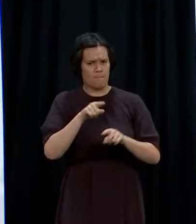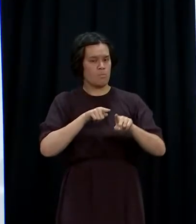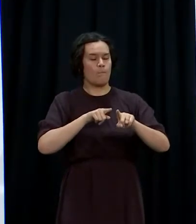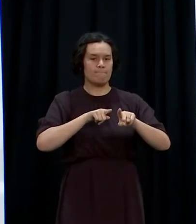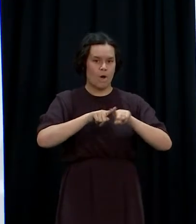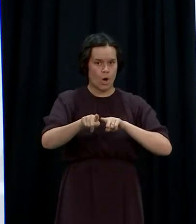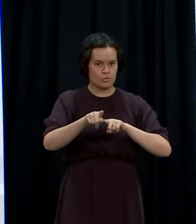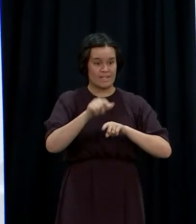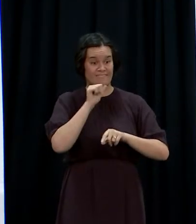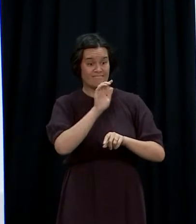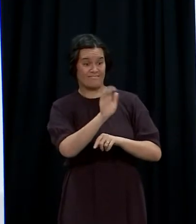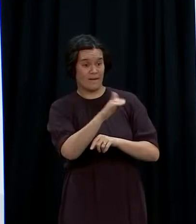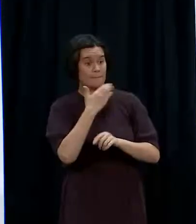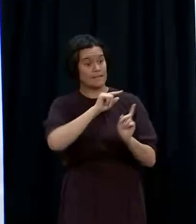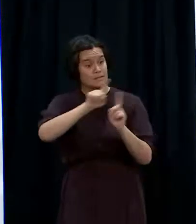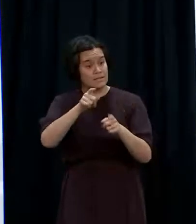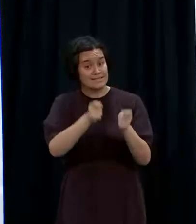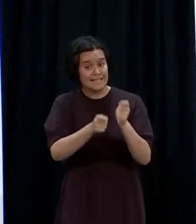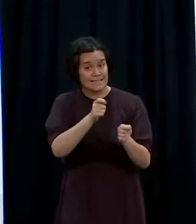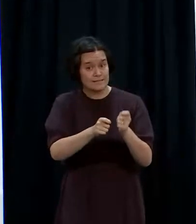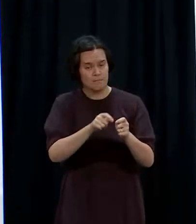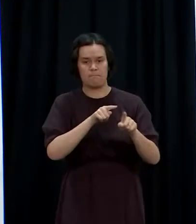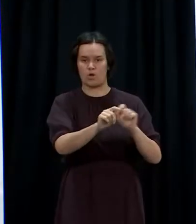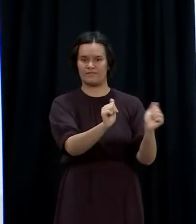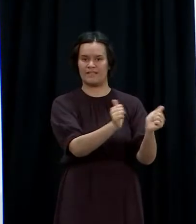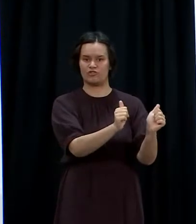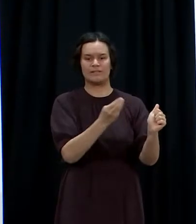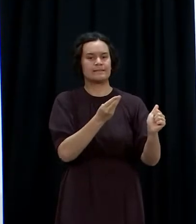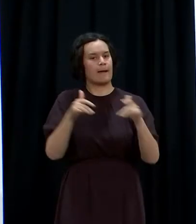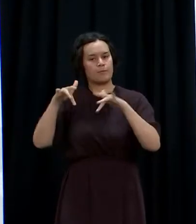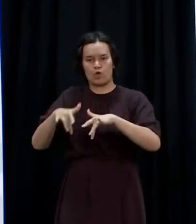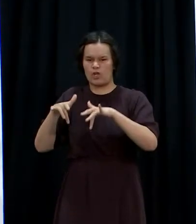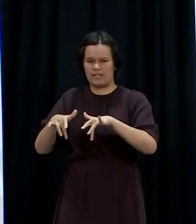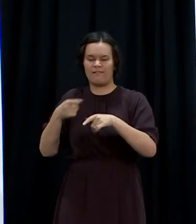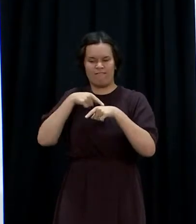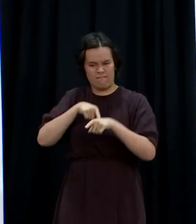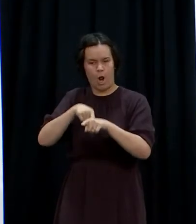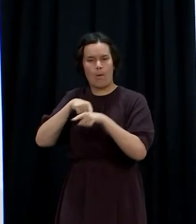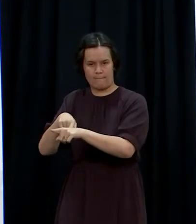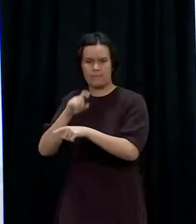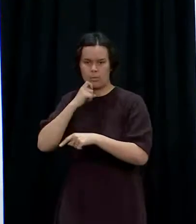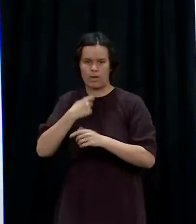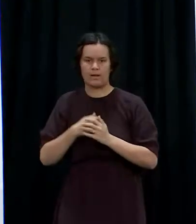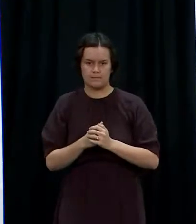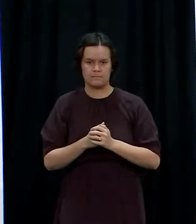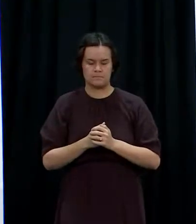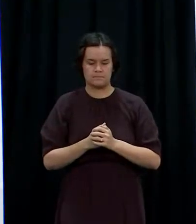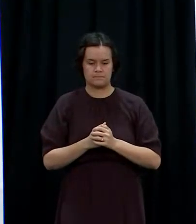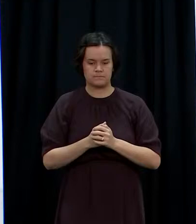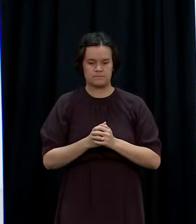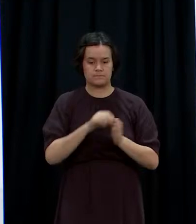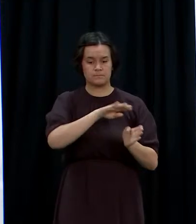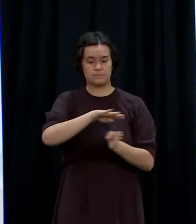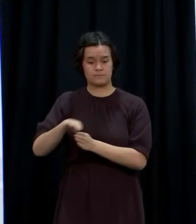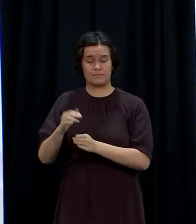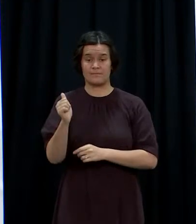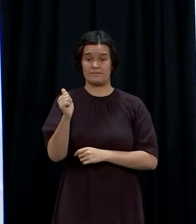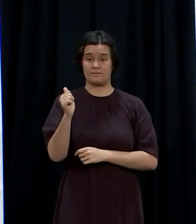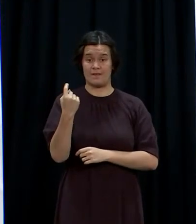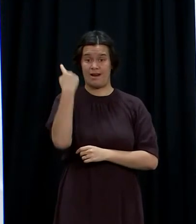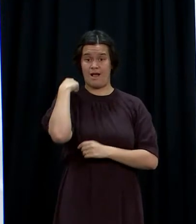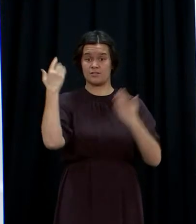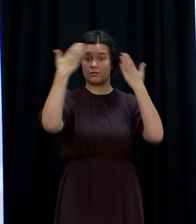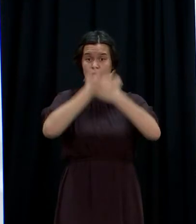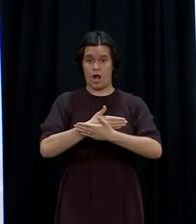results. And an update on Middlemore Hospital. The COVID-19 positive case we reported last evening, who went